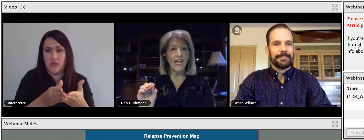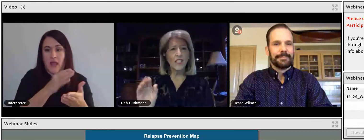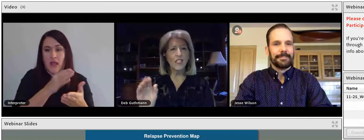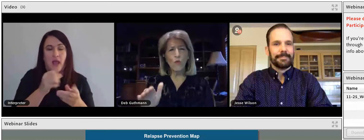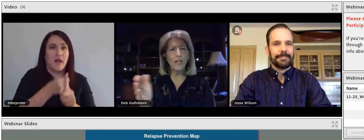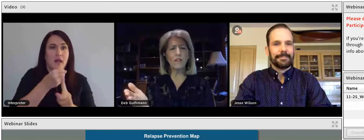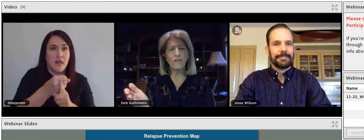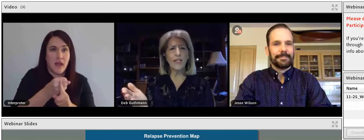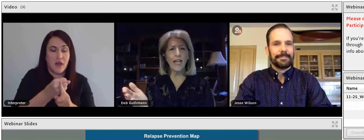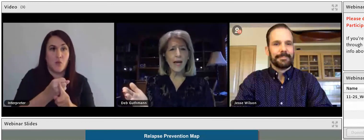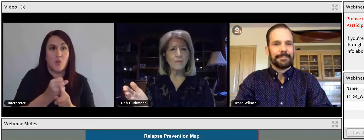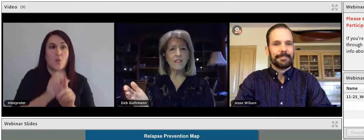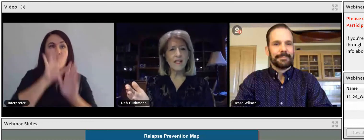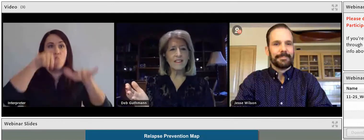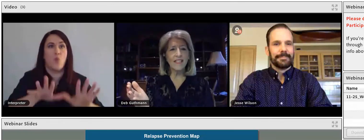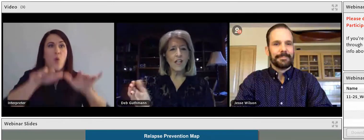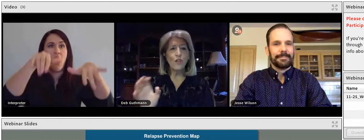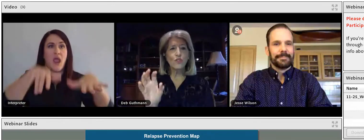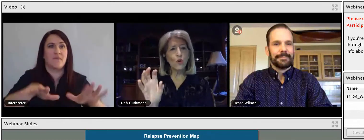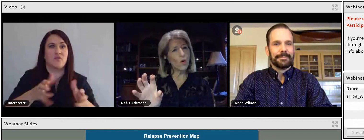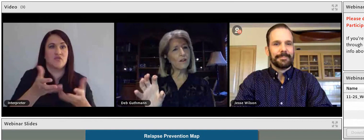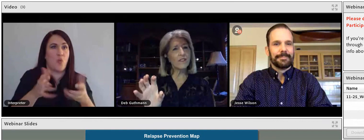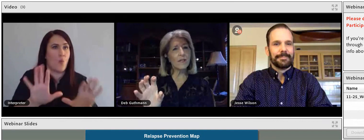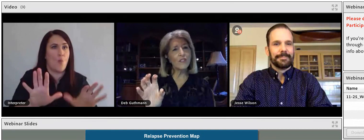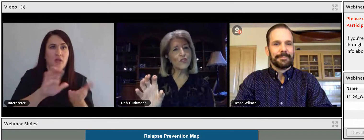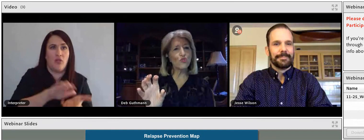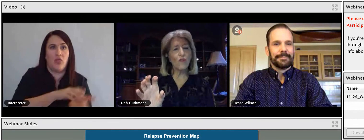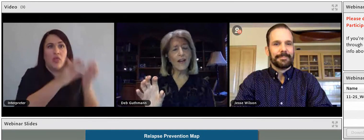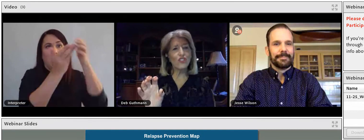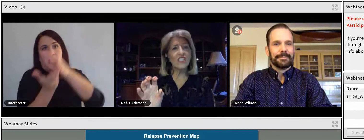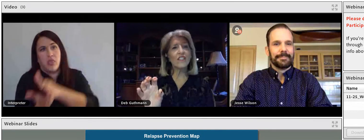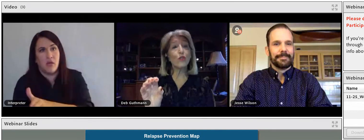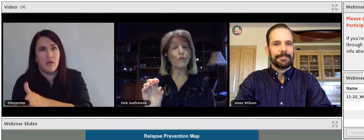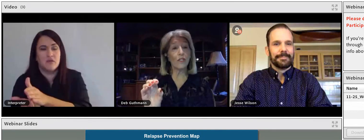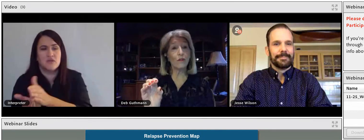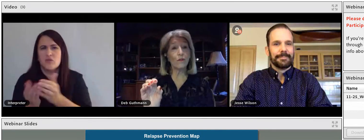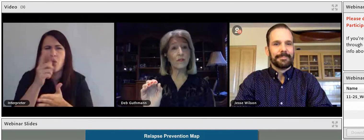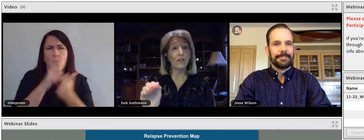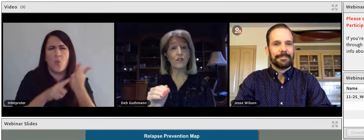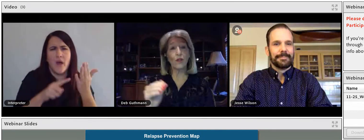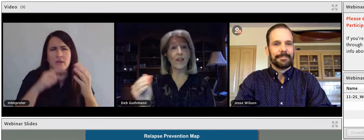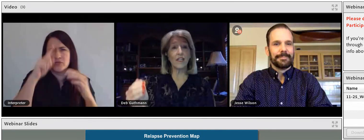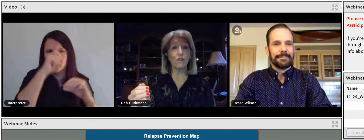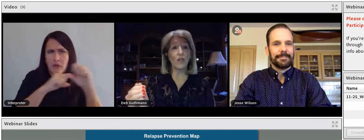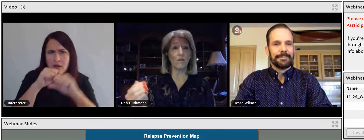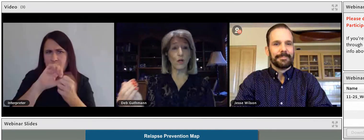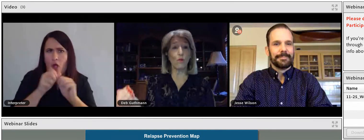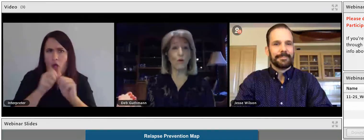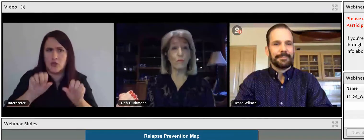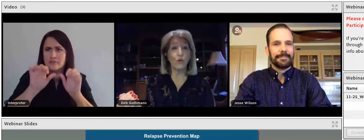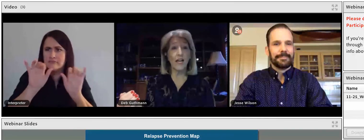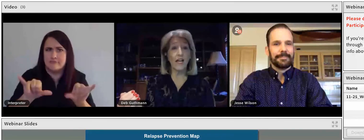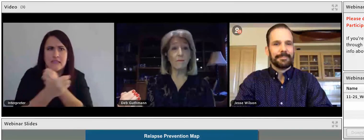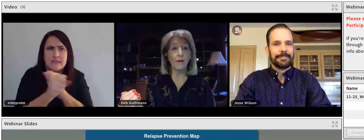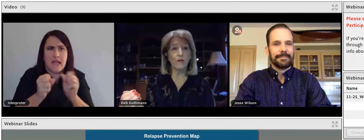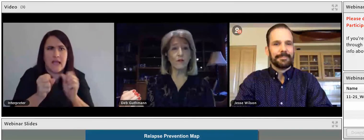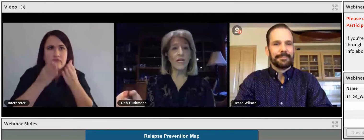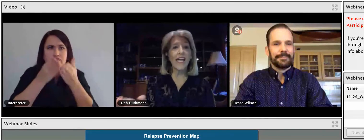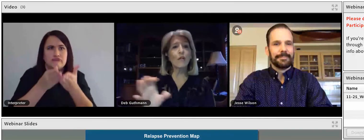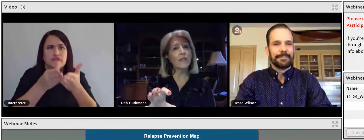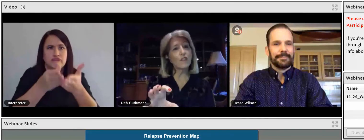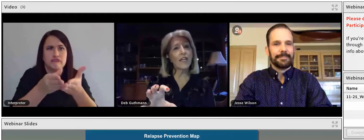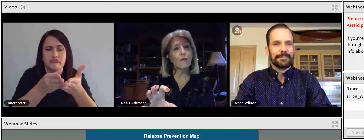wave and you want to avoid capsizing. So what are some of the strategies you use so that you don't go overboard